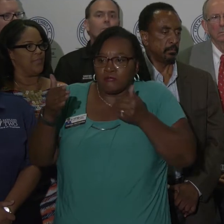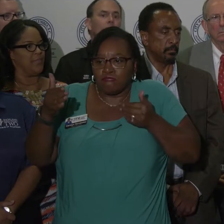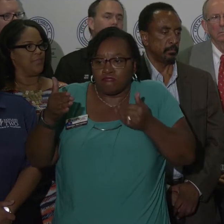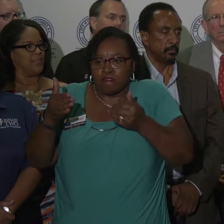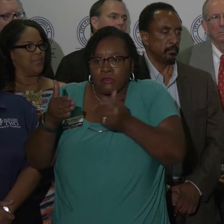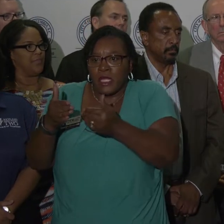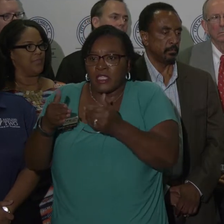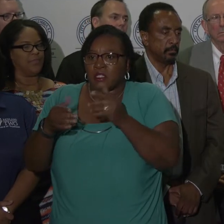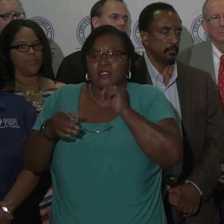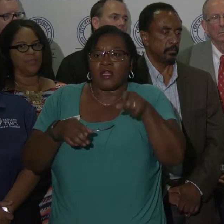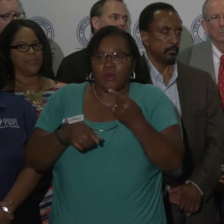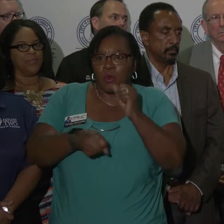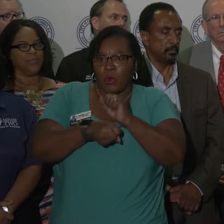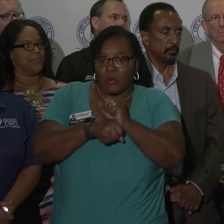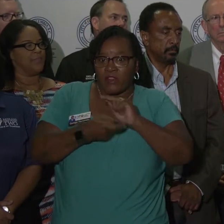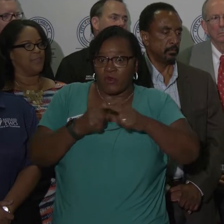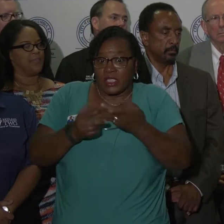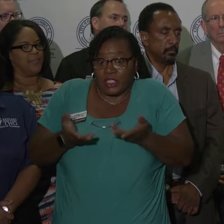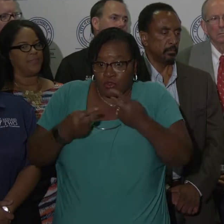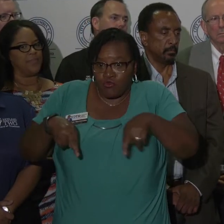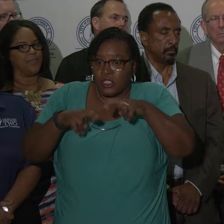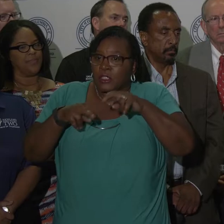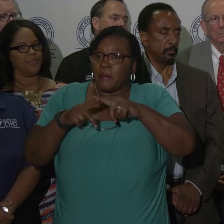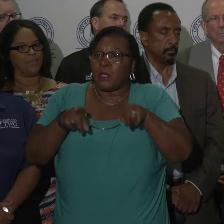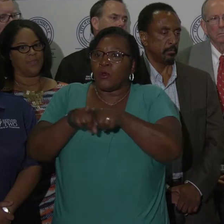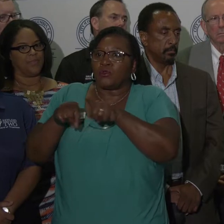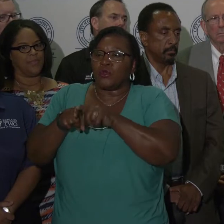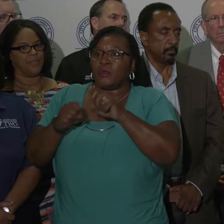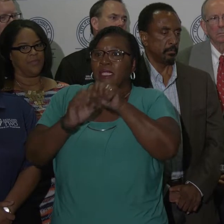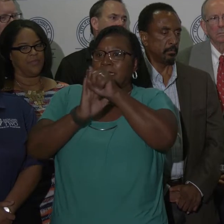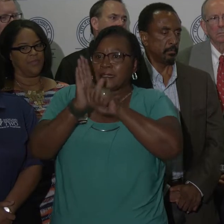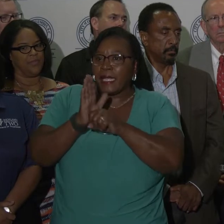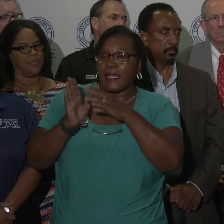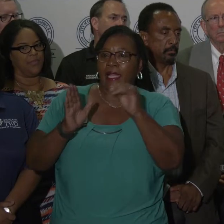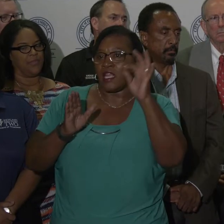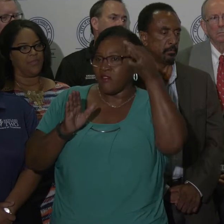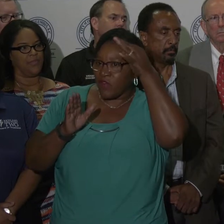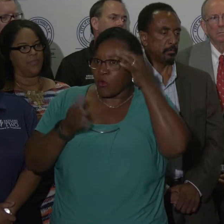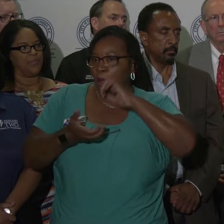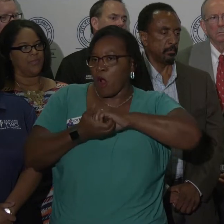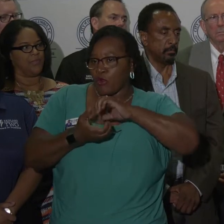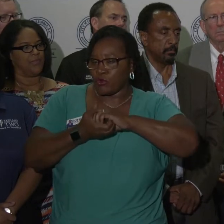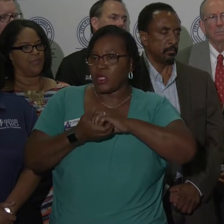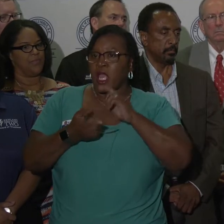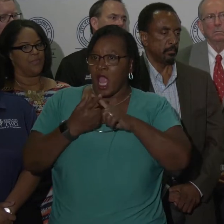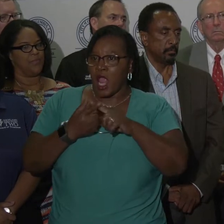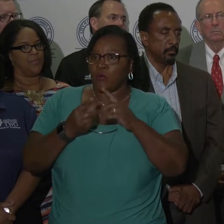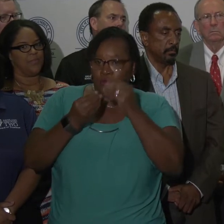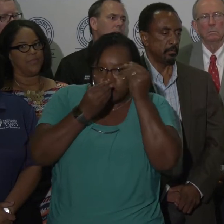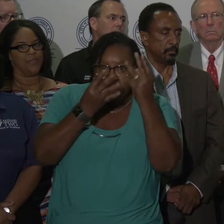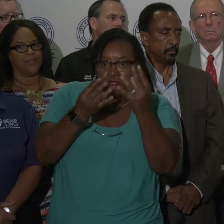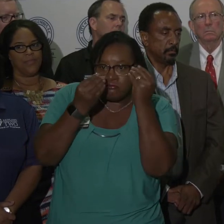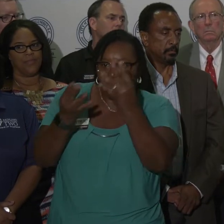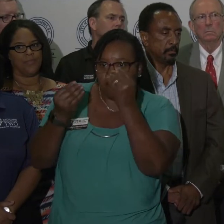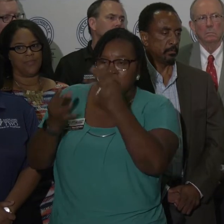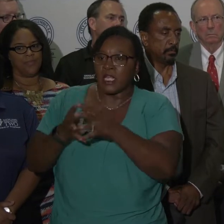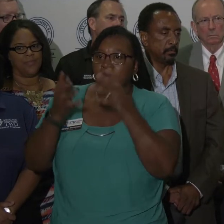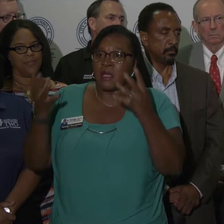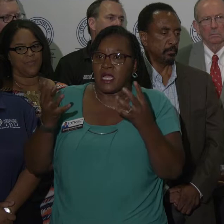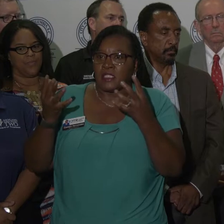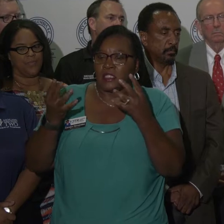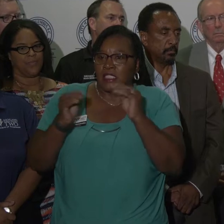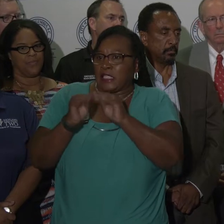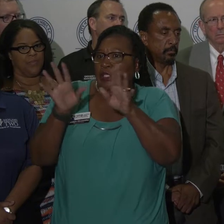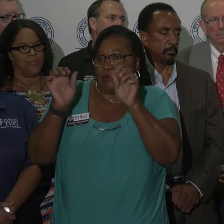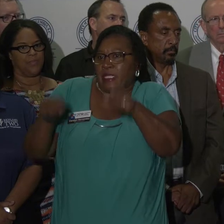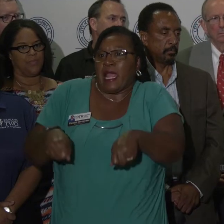working with our not just our friends here regionally, but also with our state and our federal partners, and we will push out as much information as open and